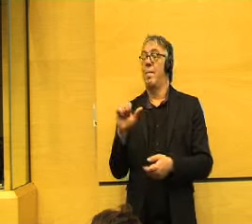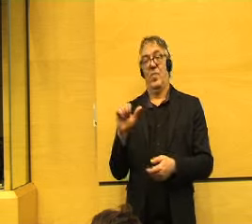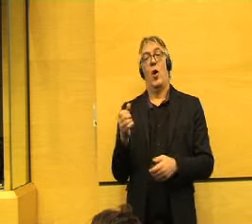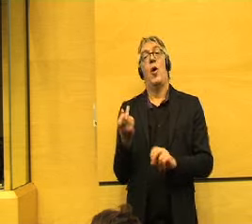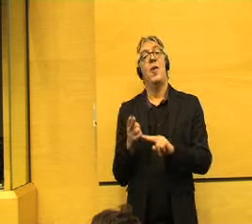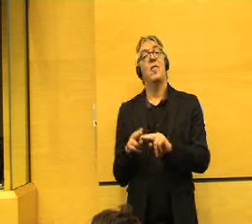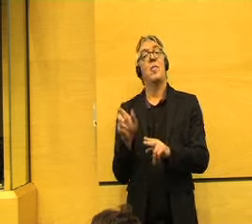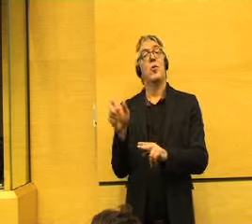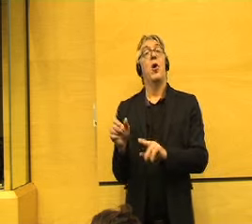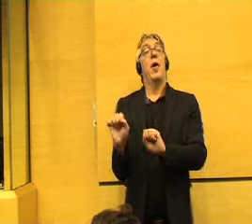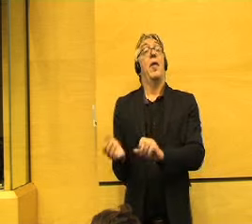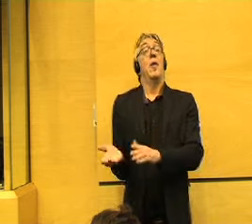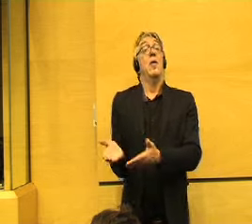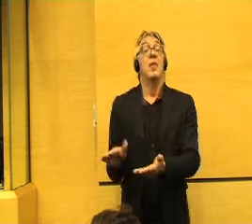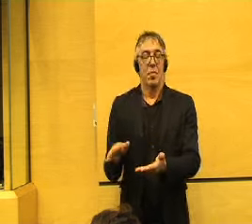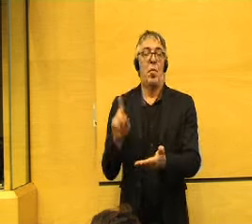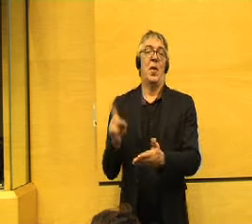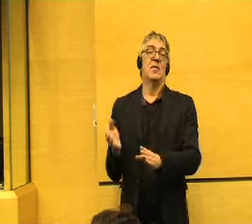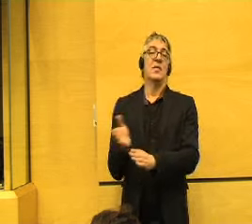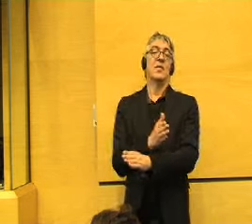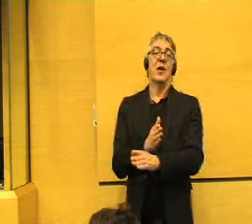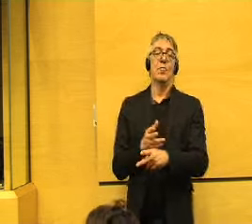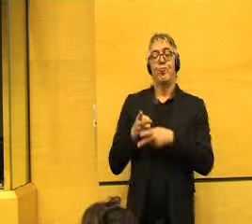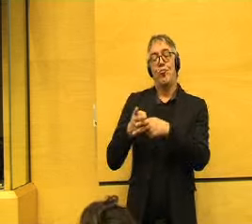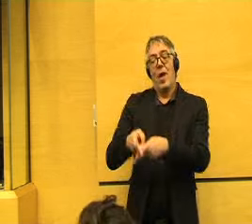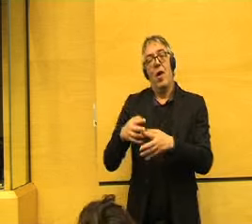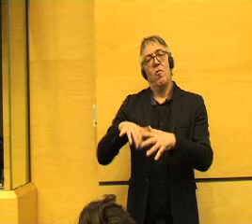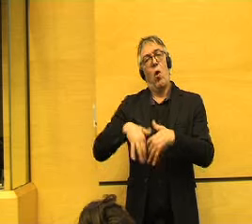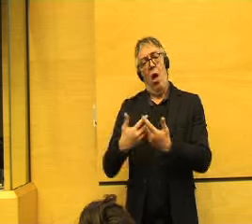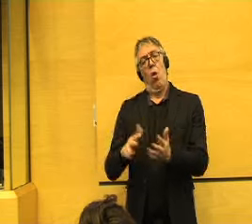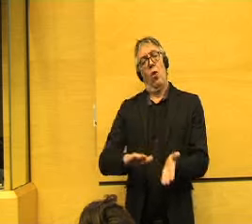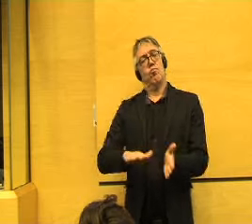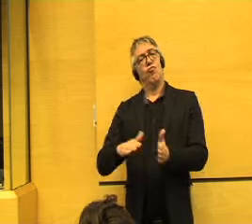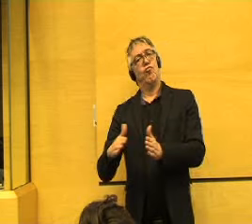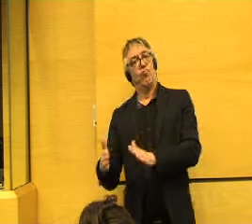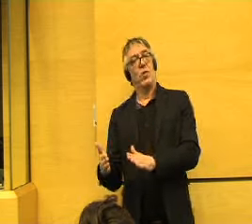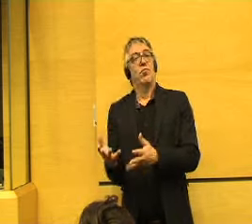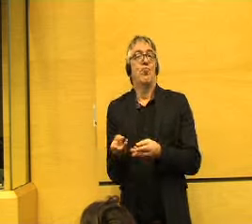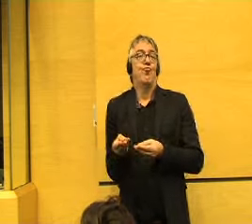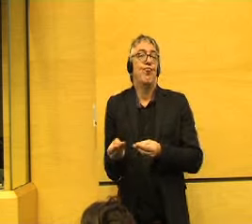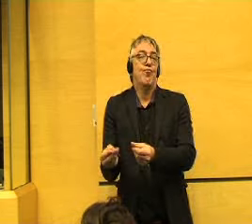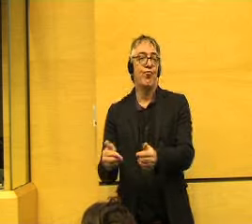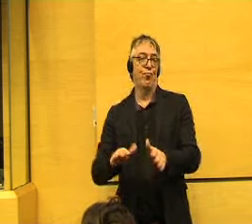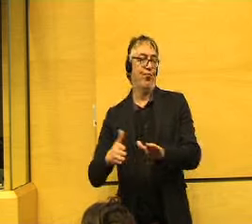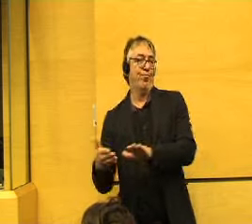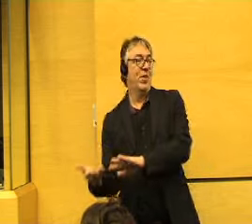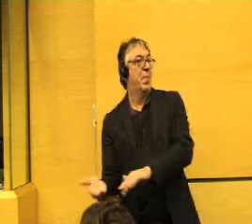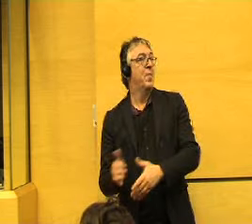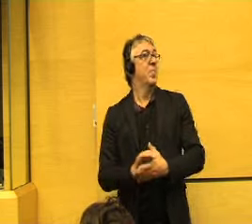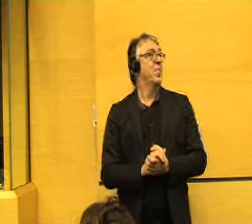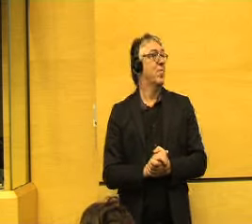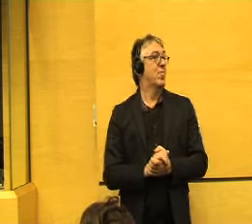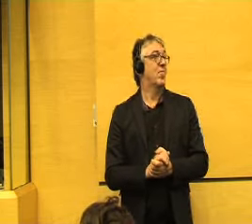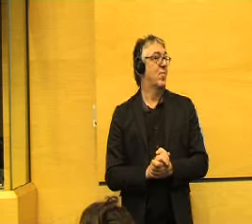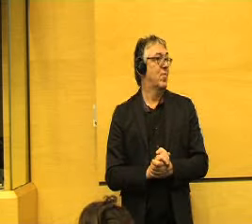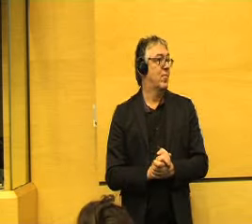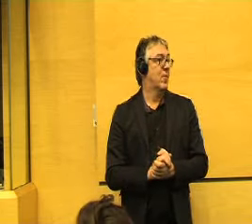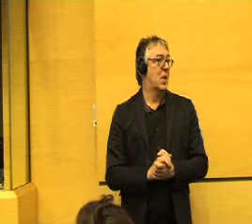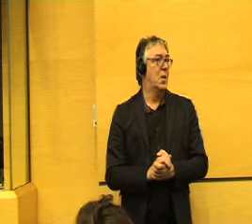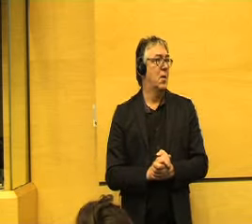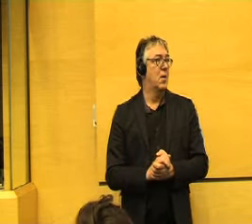family awareness of need for protection against sexual abuse, such as need